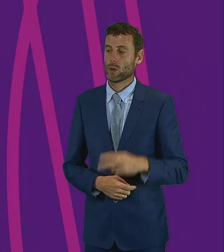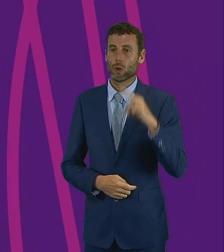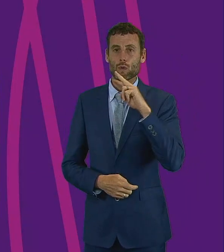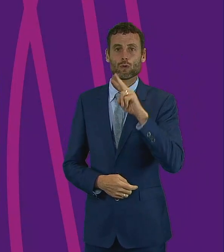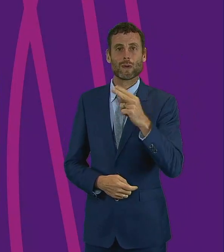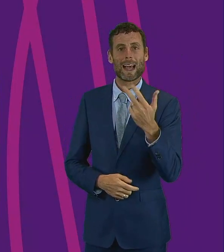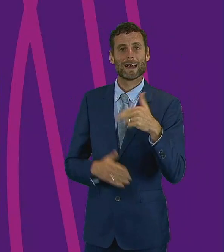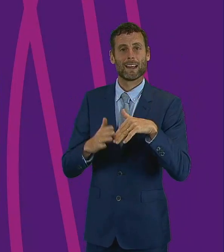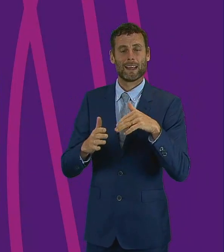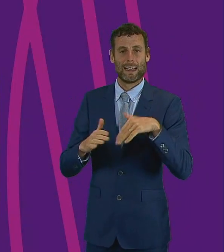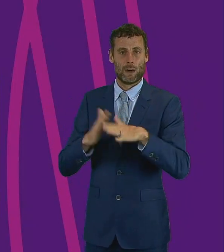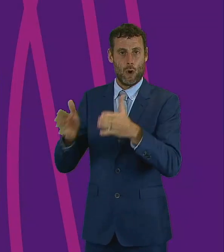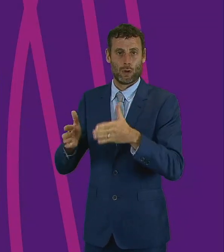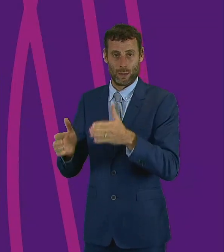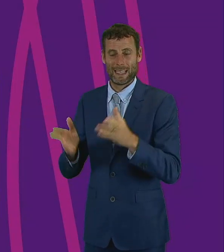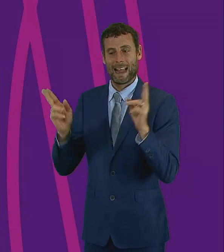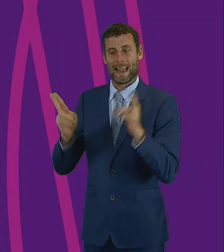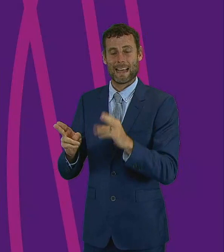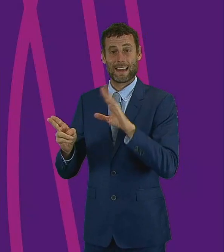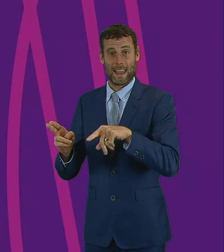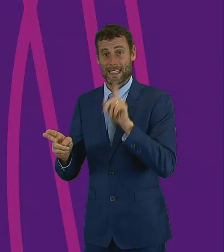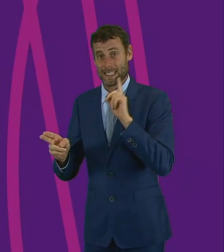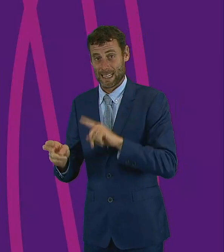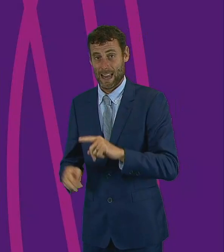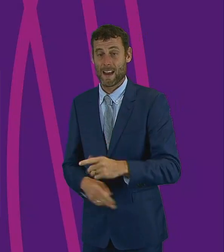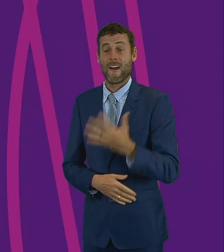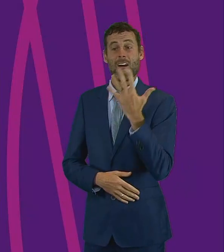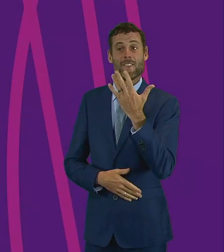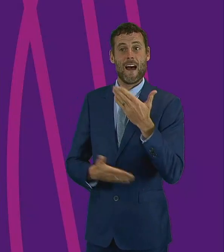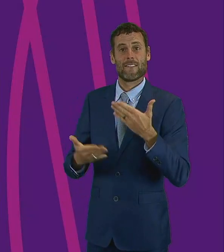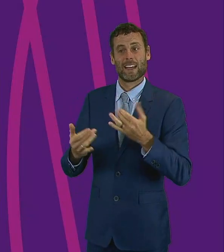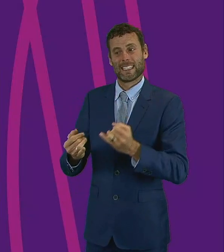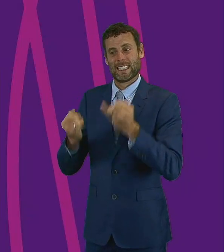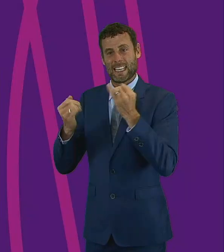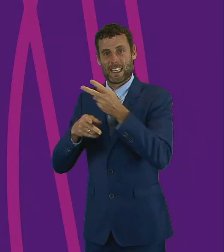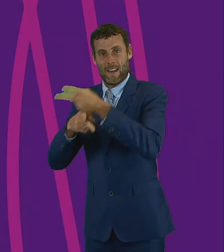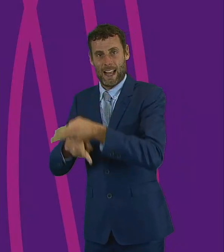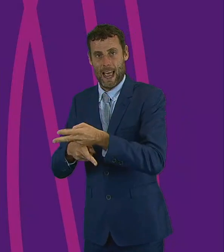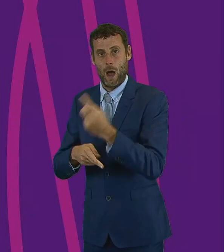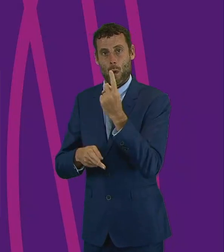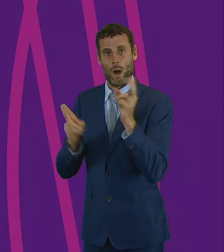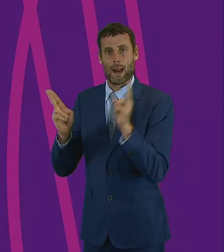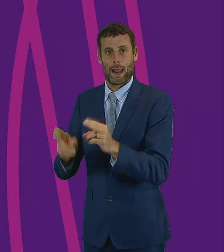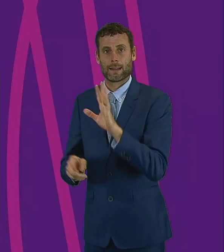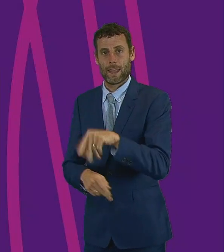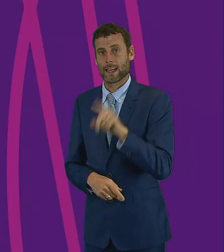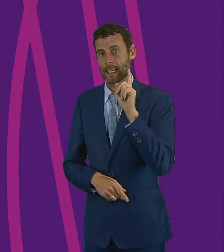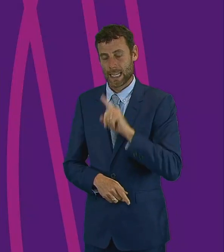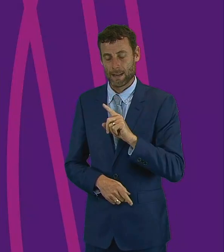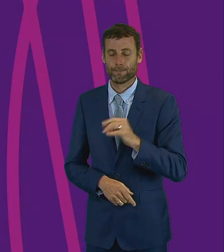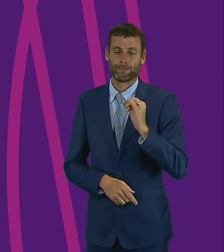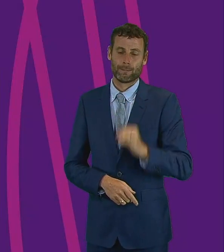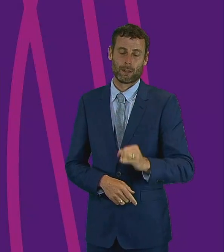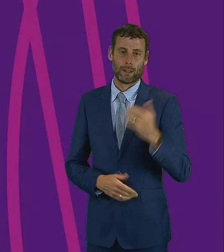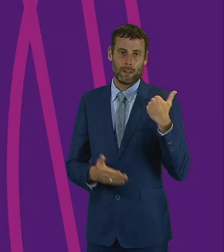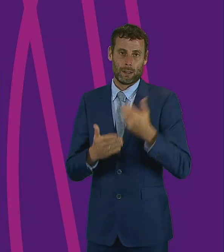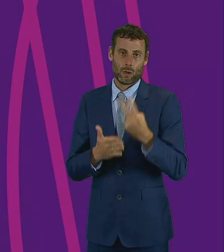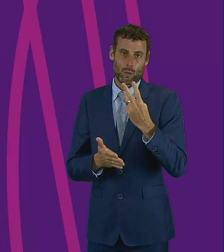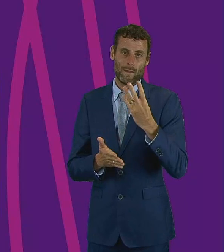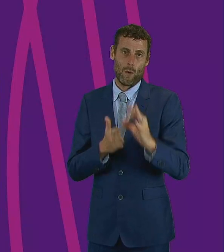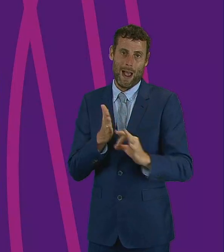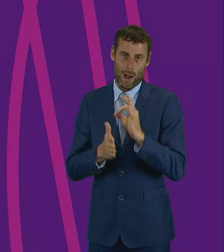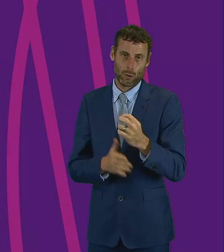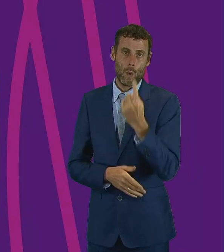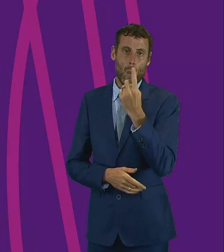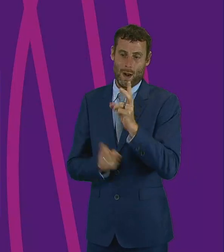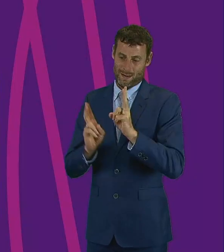than yesterday, and 5 people are in intensive care, 1 fewer than yesterday. I'm sorry to say that in the past 24 hours, 1 death was registered